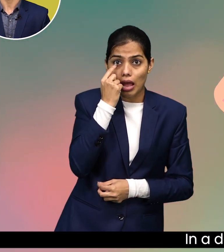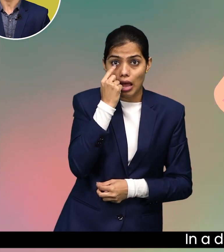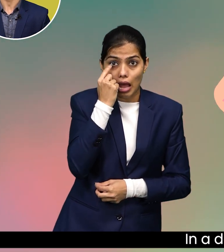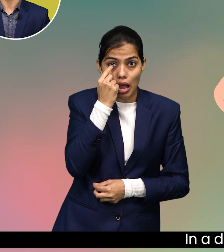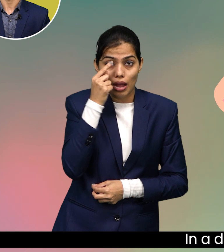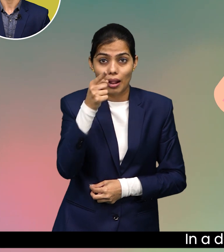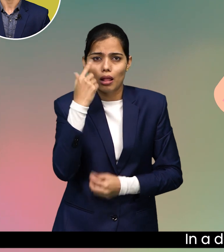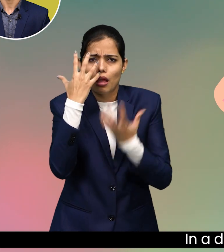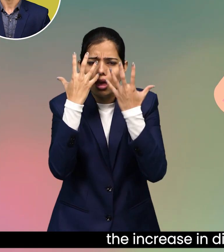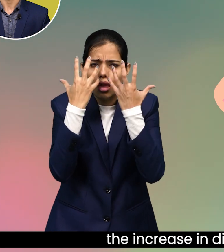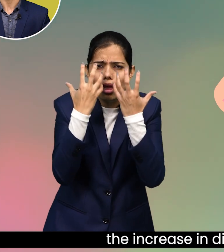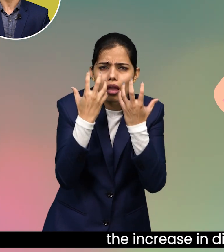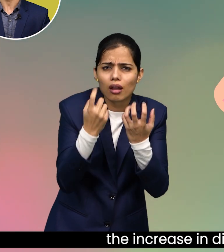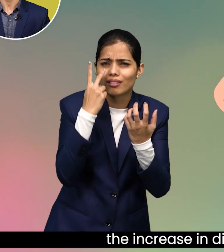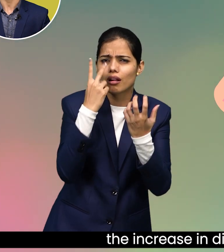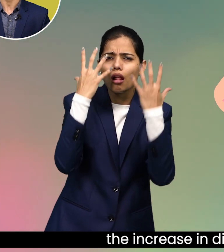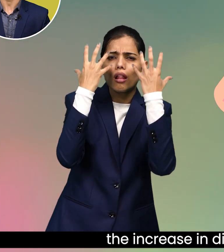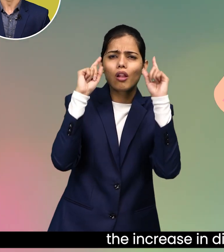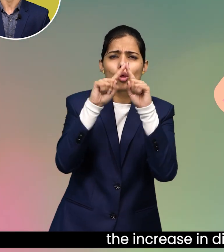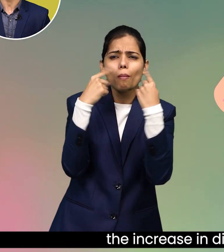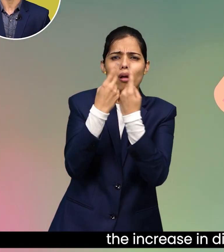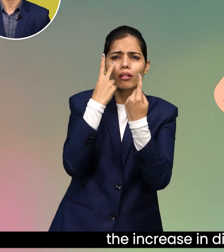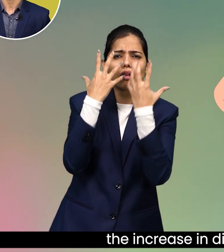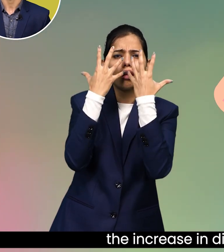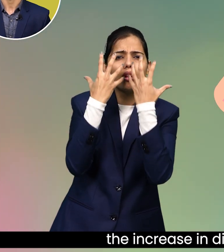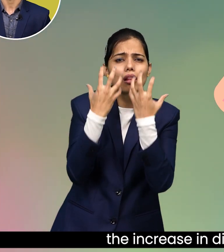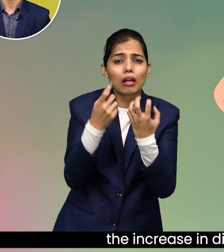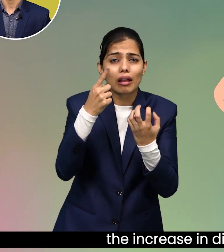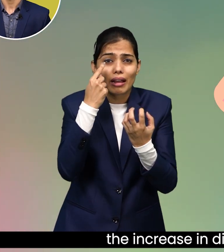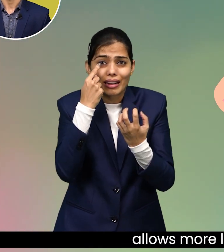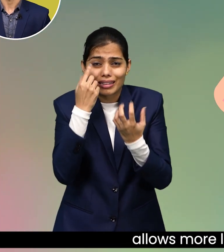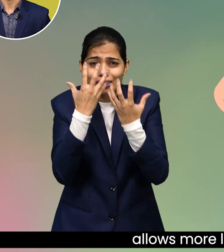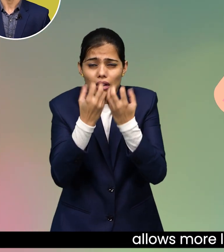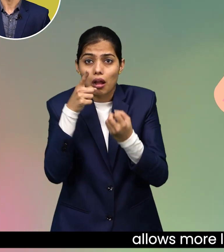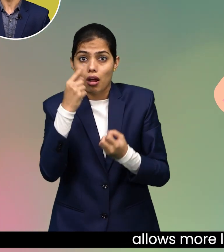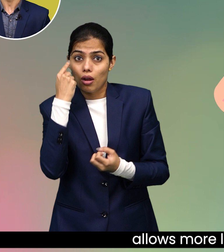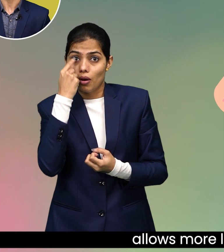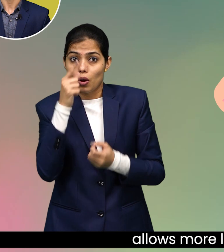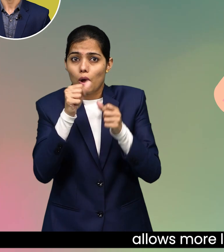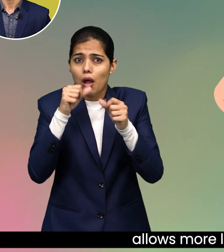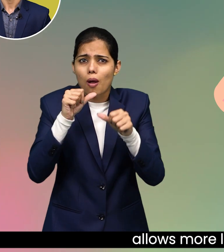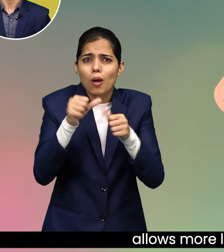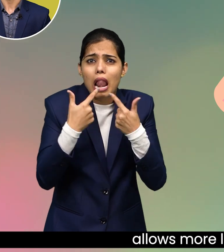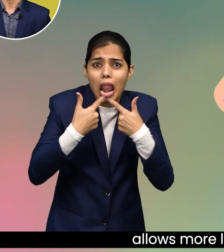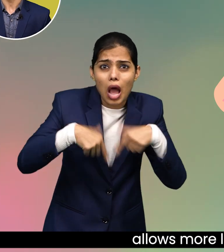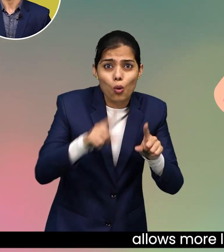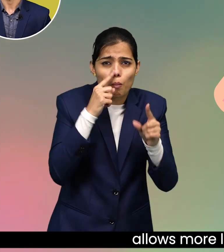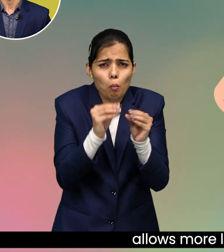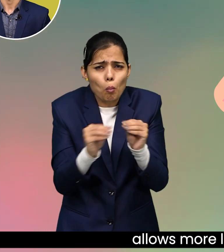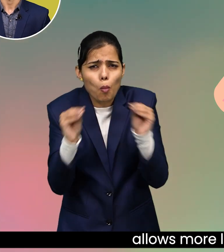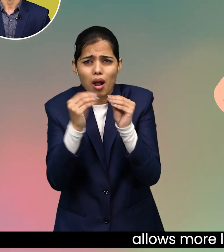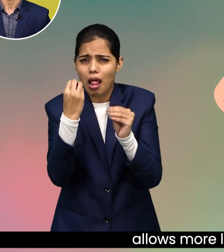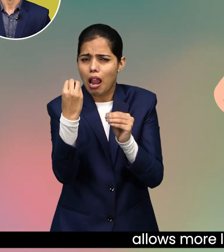In a dark room, the increase in the diameter of the pupils allows more light into the